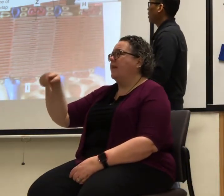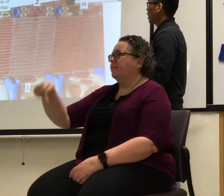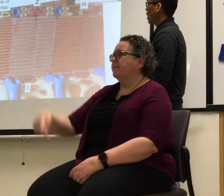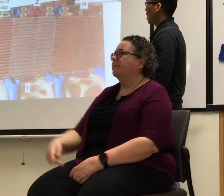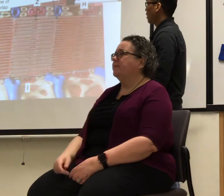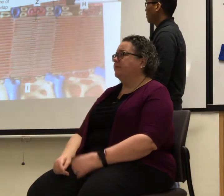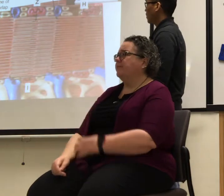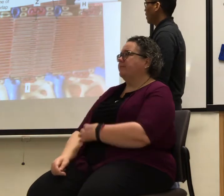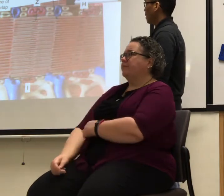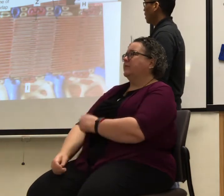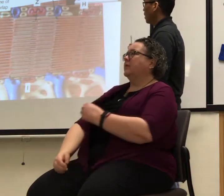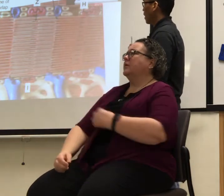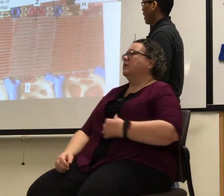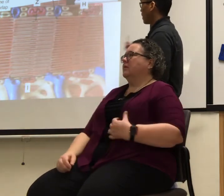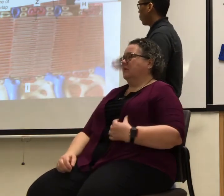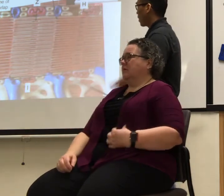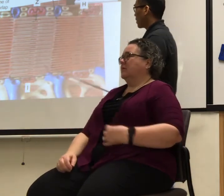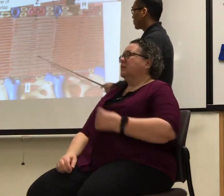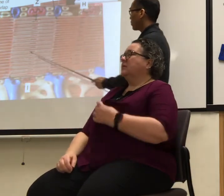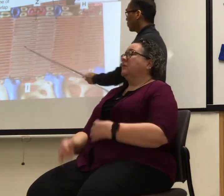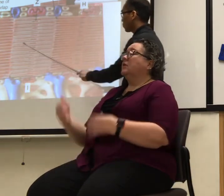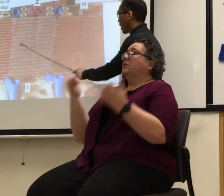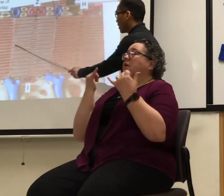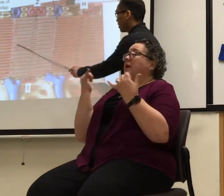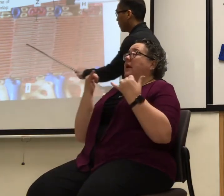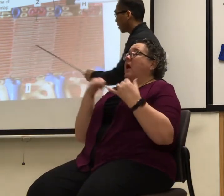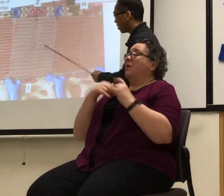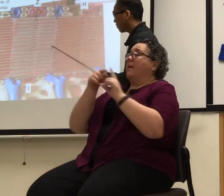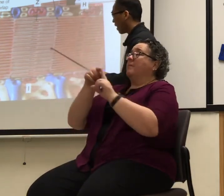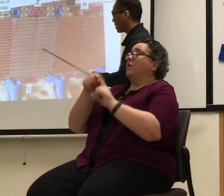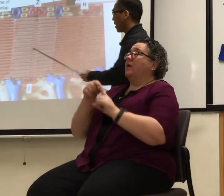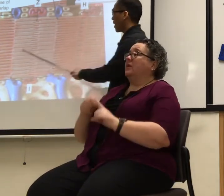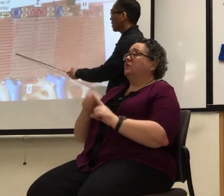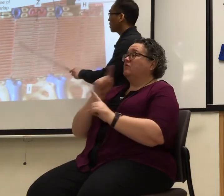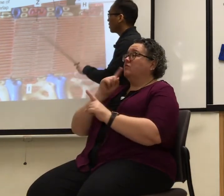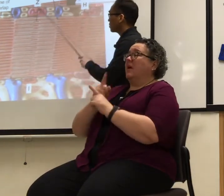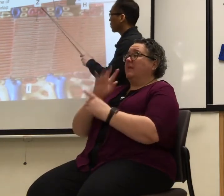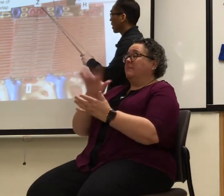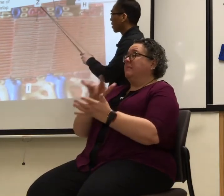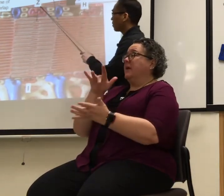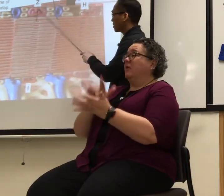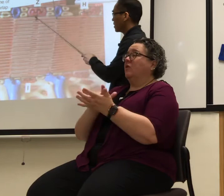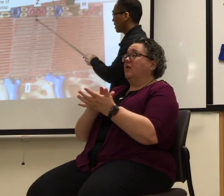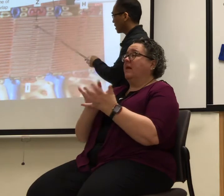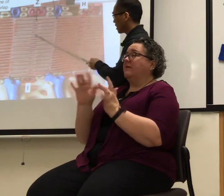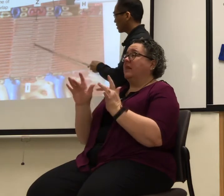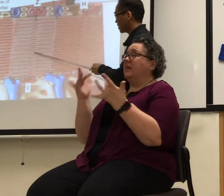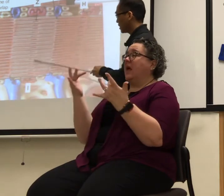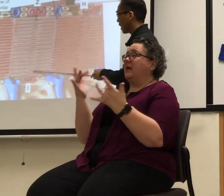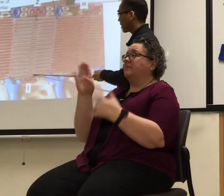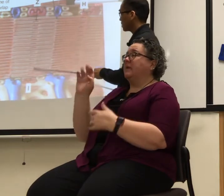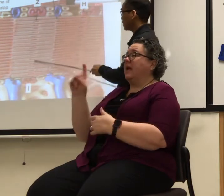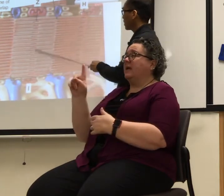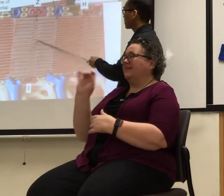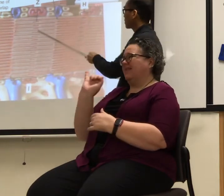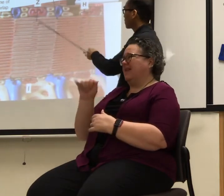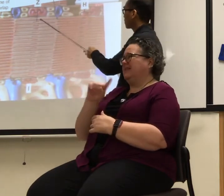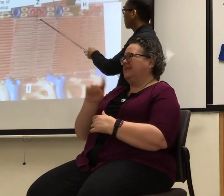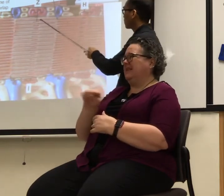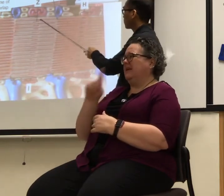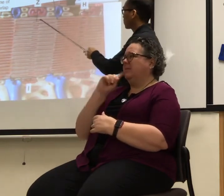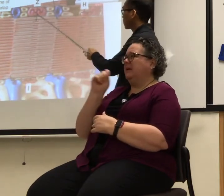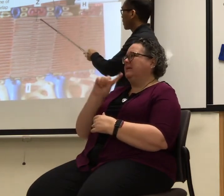Well, I'm pointing to right in the middle of the light band, so I call it Z because that's the Z line, Z